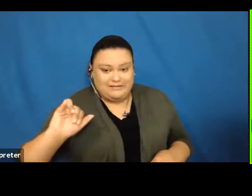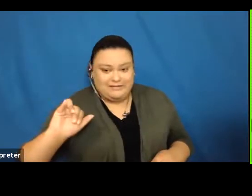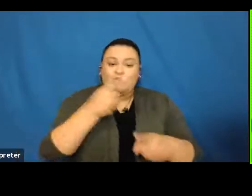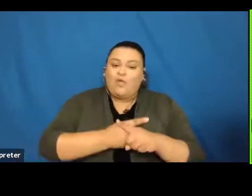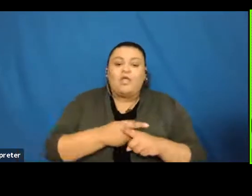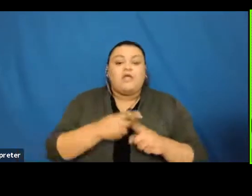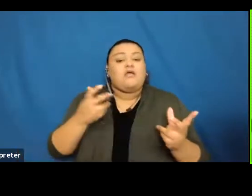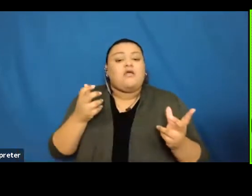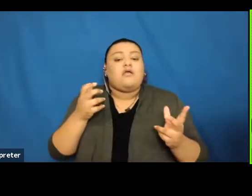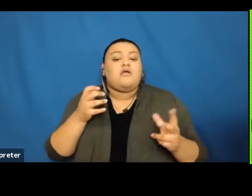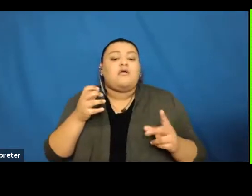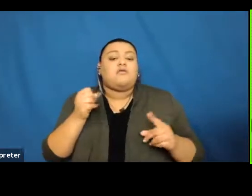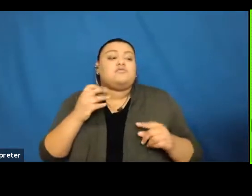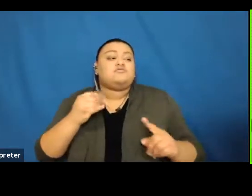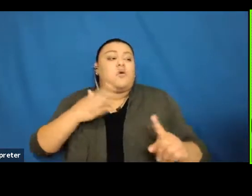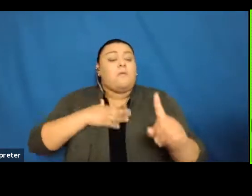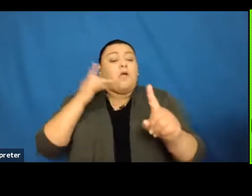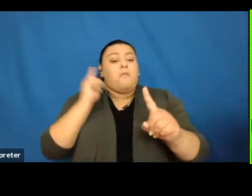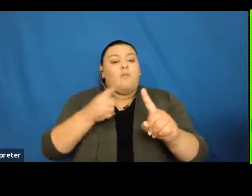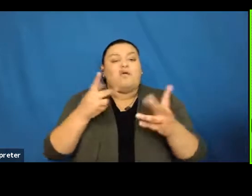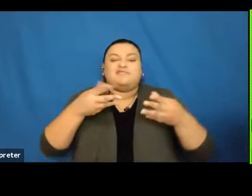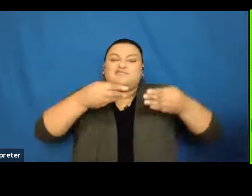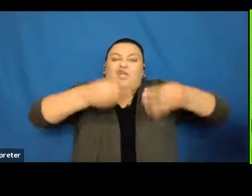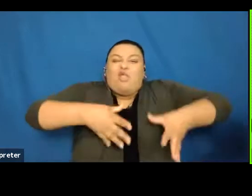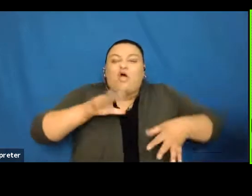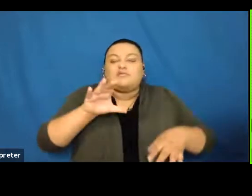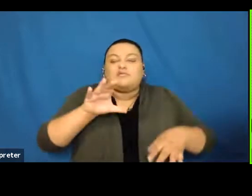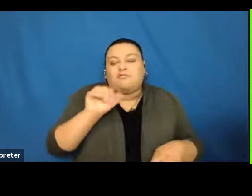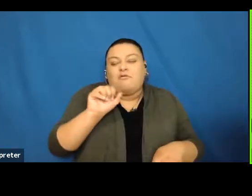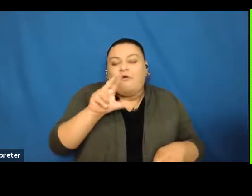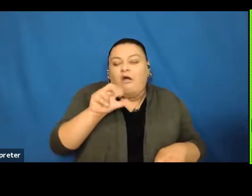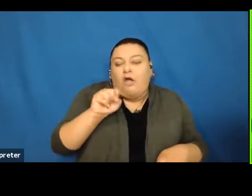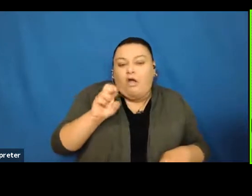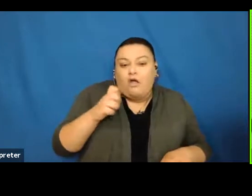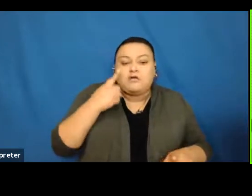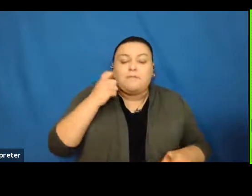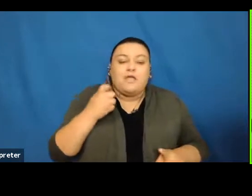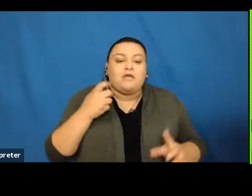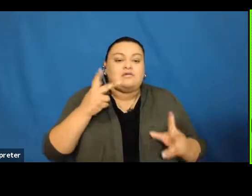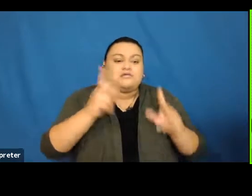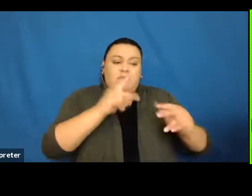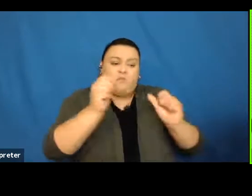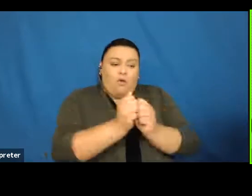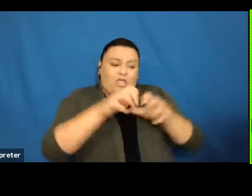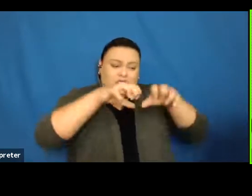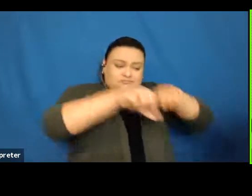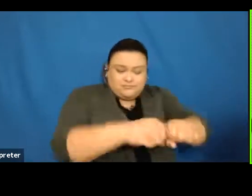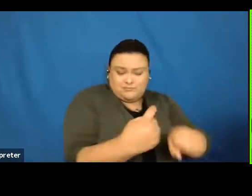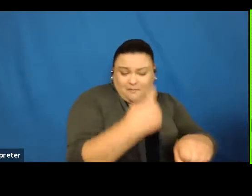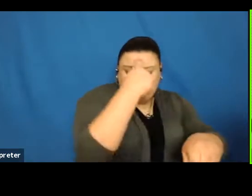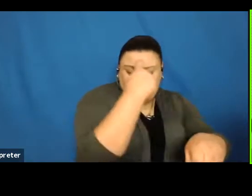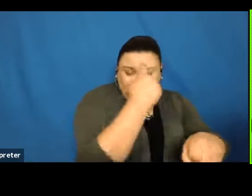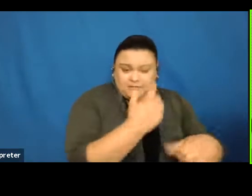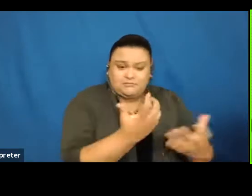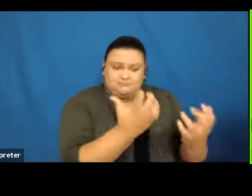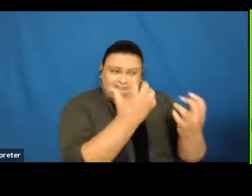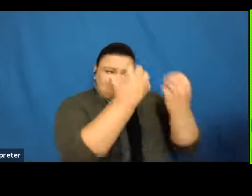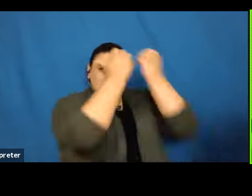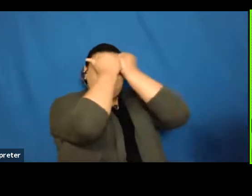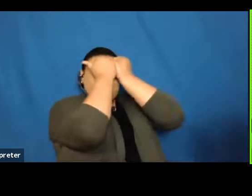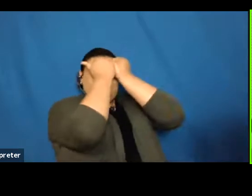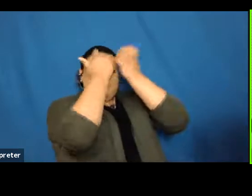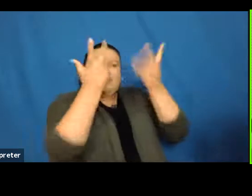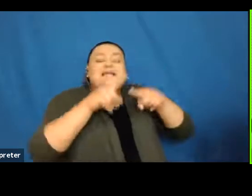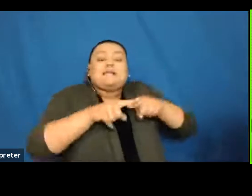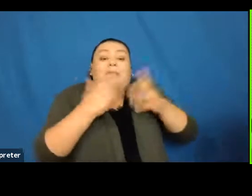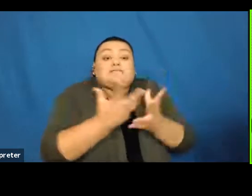so it's kind of a lost cause in a way, you know, because those with the colonized minds depends on how colonized they are,